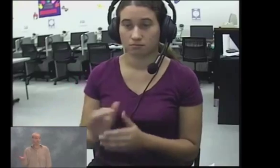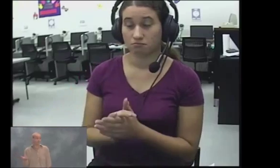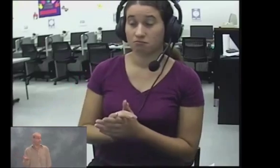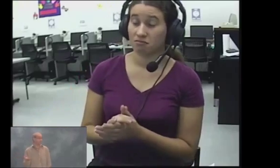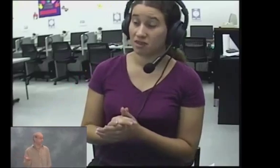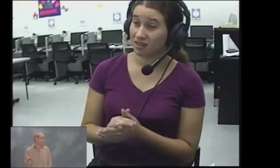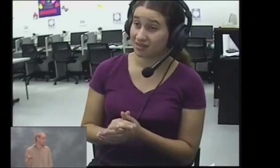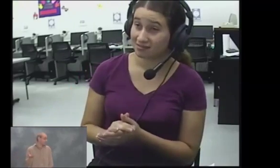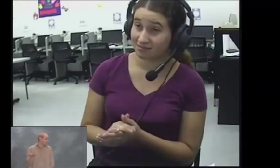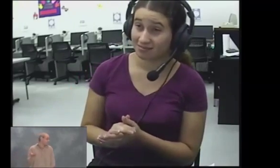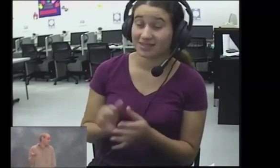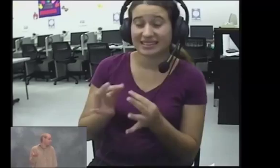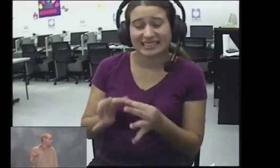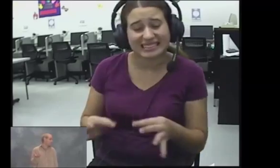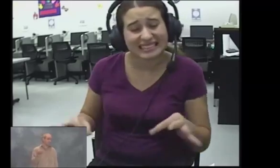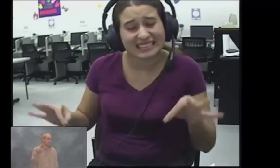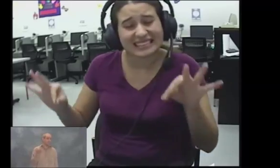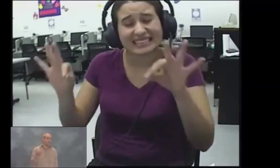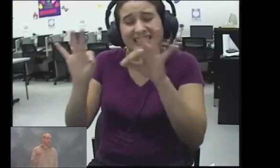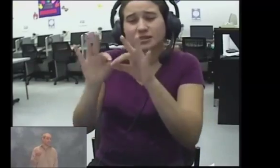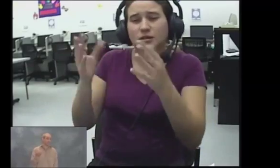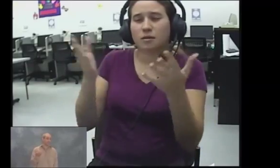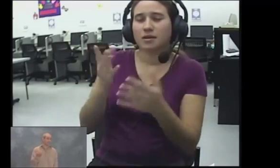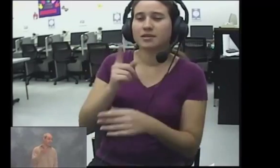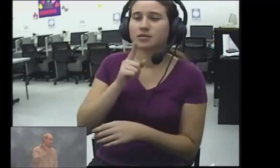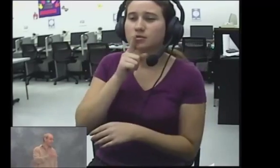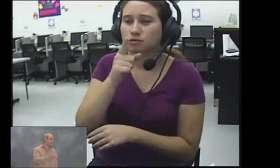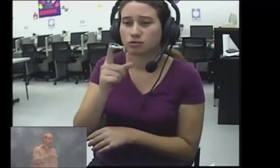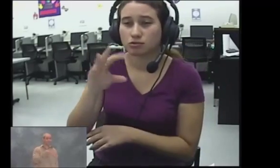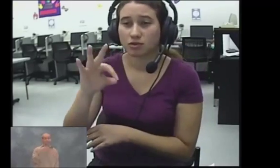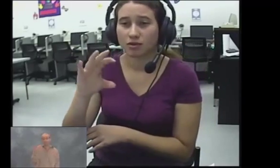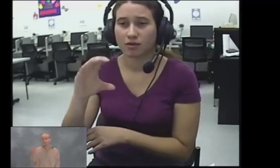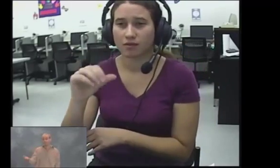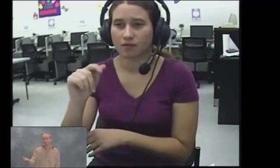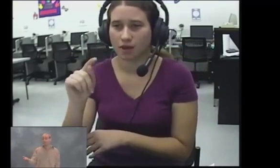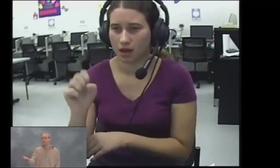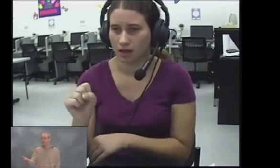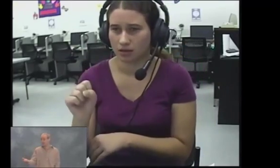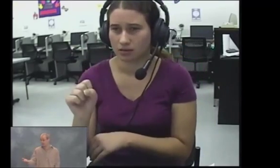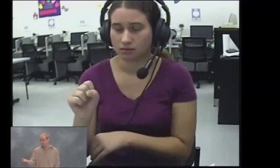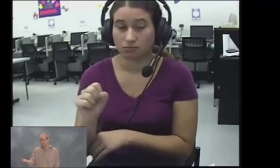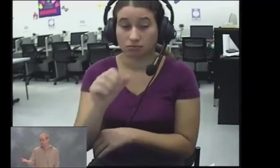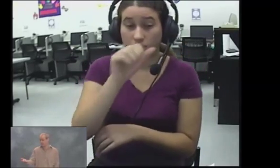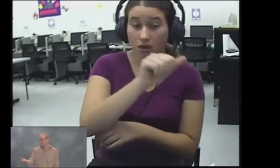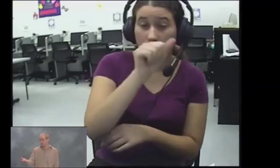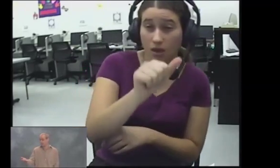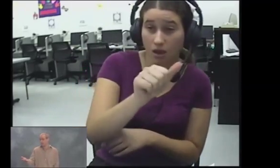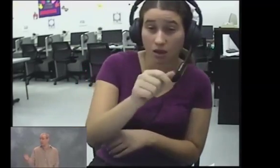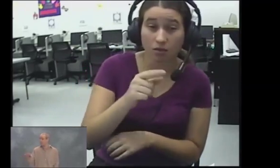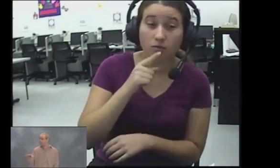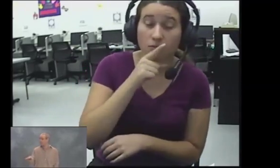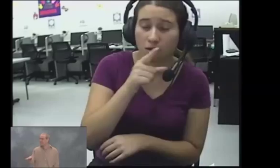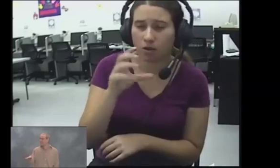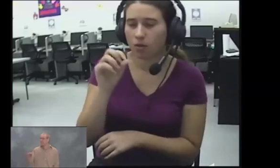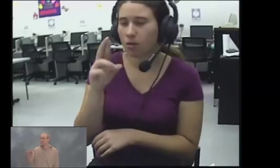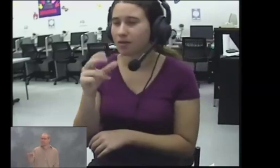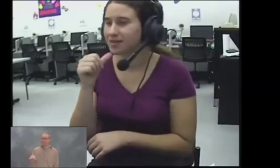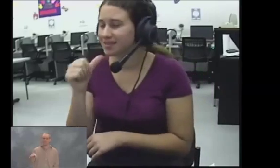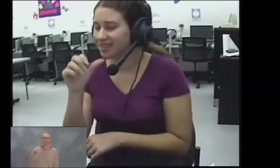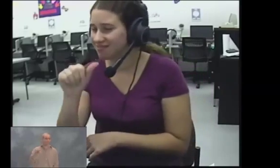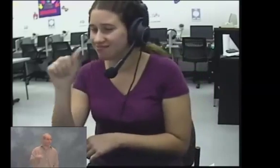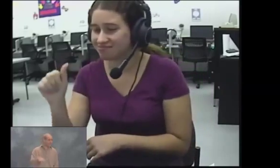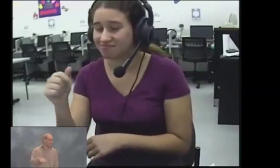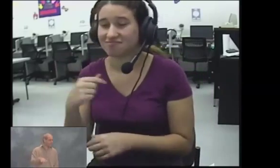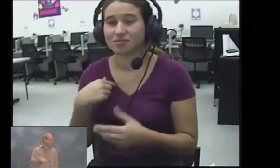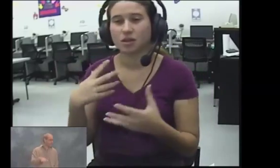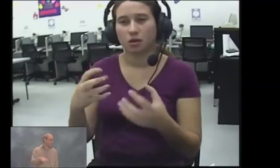Therefore, it's pretty integral that we understand what the truth is. What are the facts? What is AA? What is not AA? And I want to be clear, when I